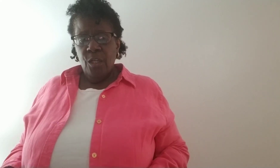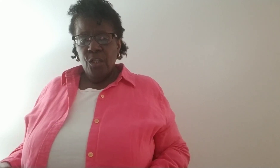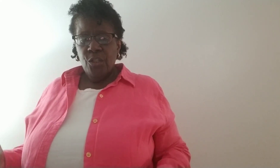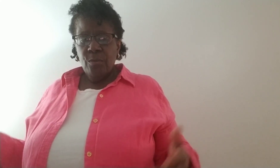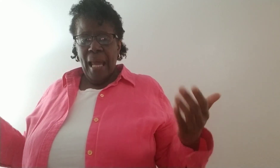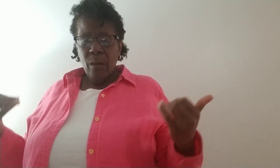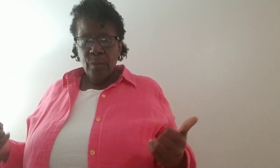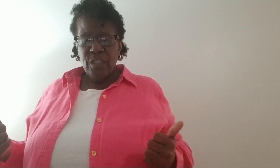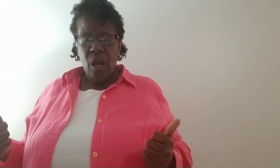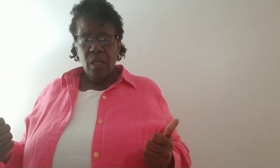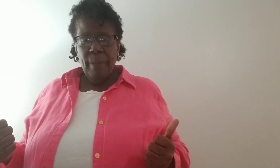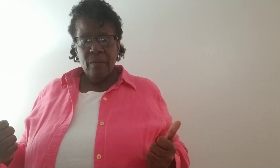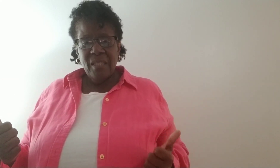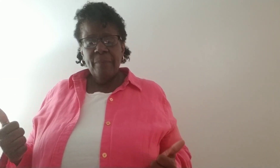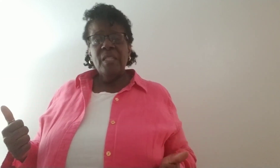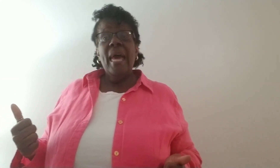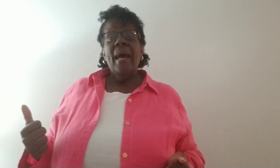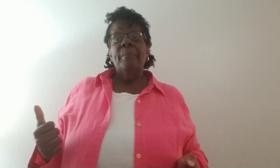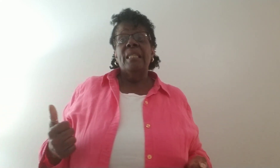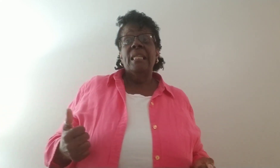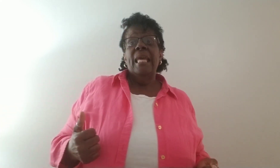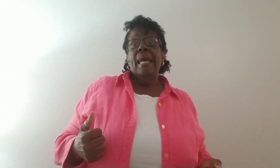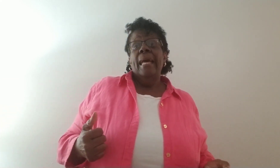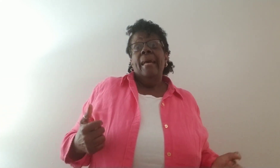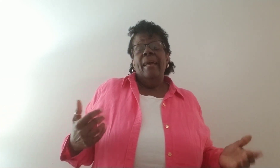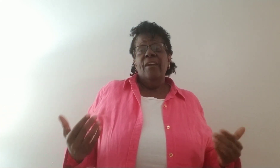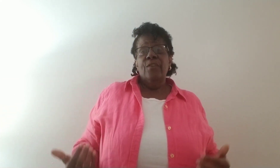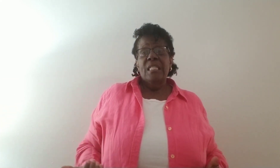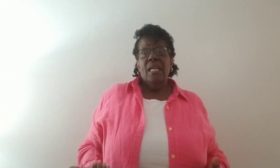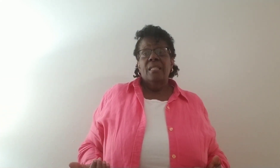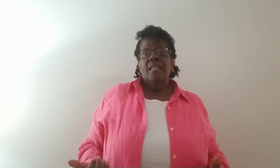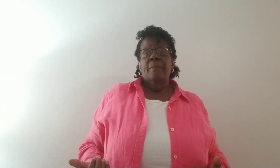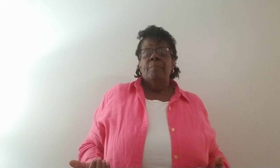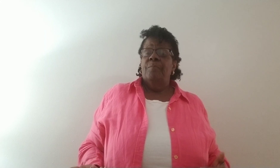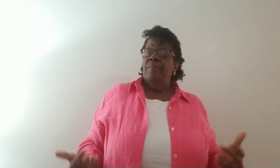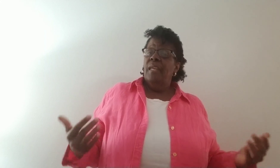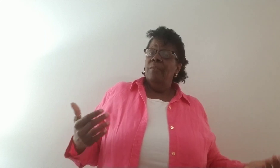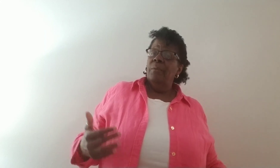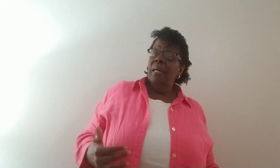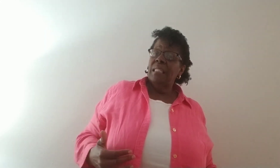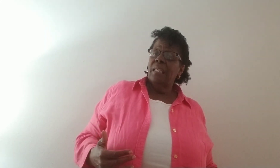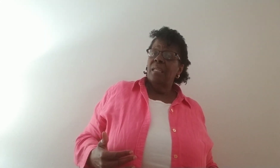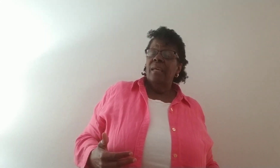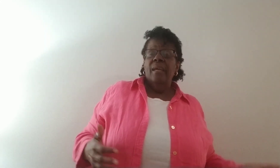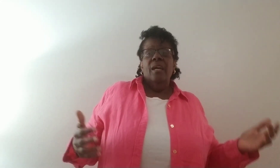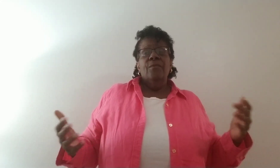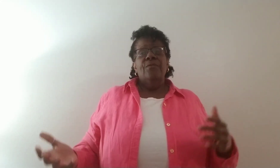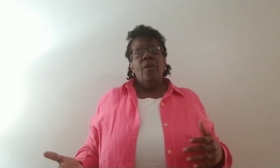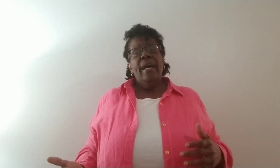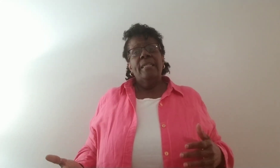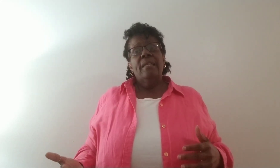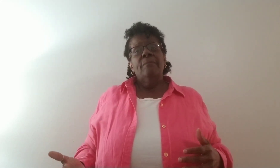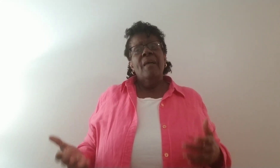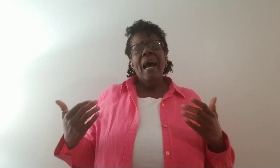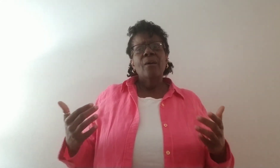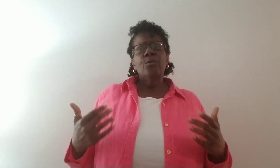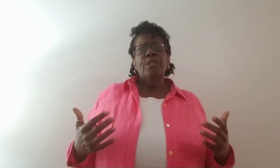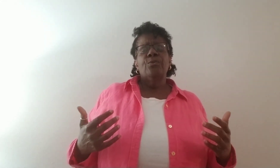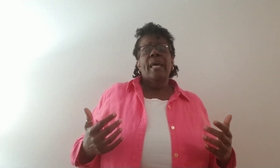So now when we talk about something happening every Sunday, every Monday, every Friday, how do we do that?